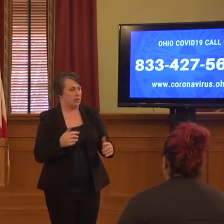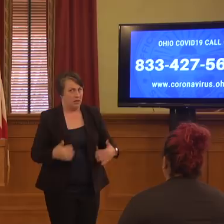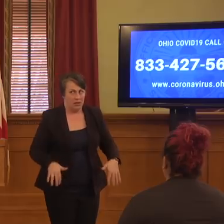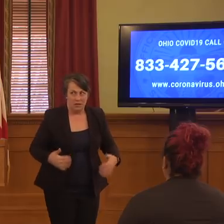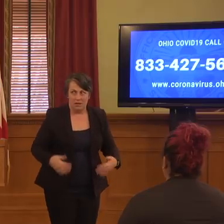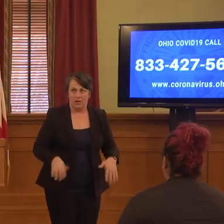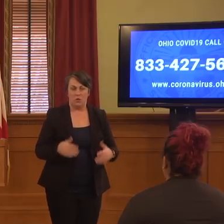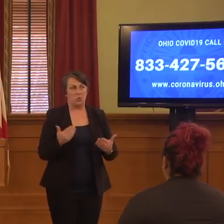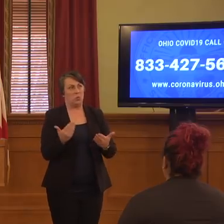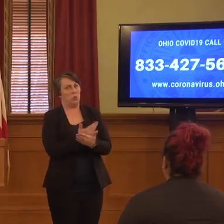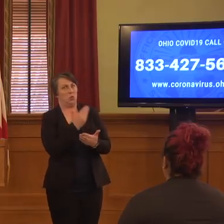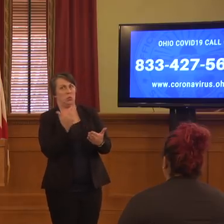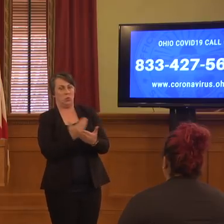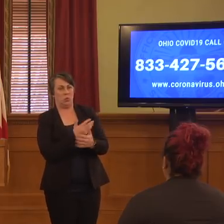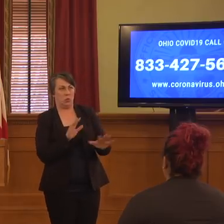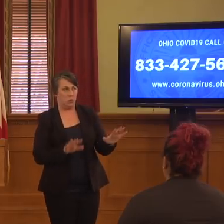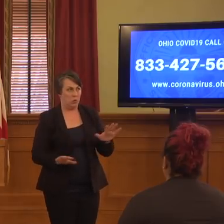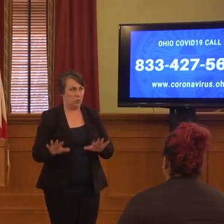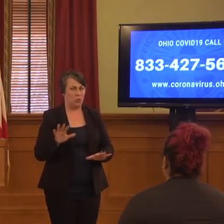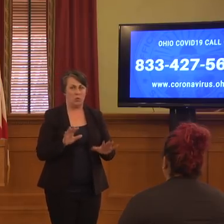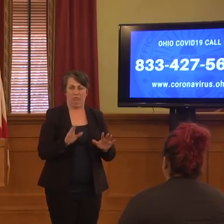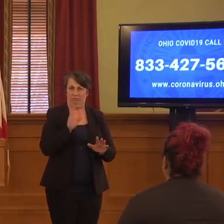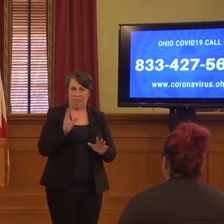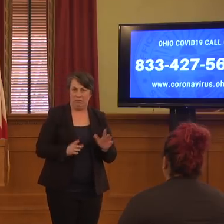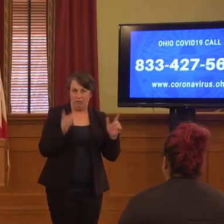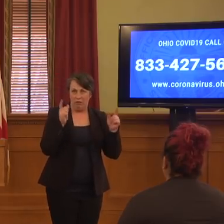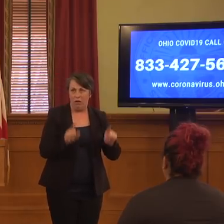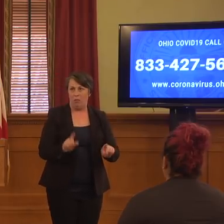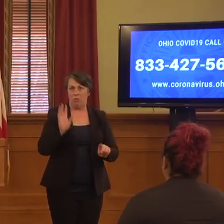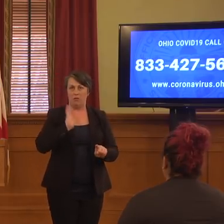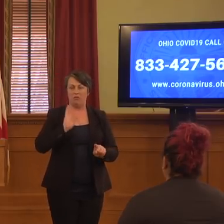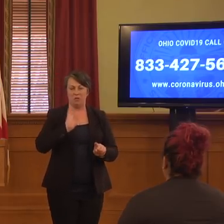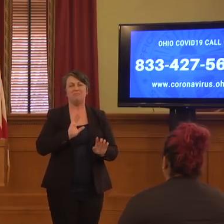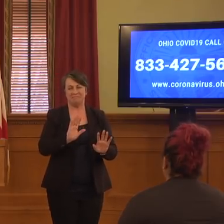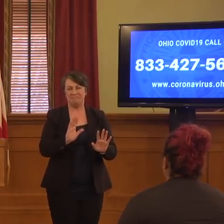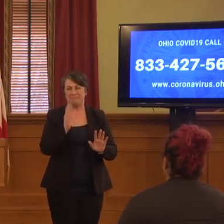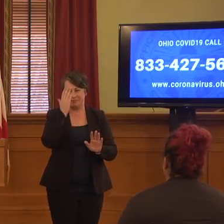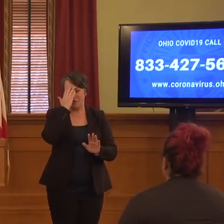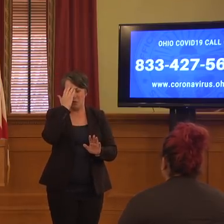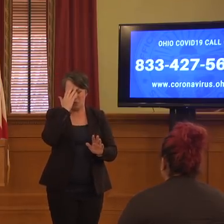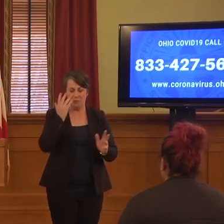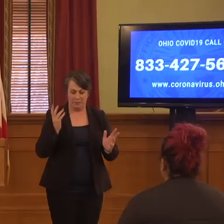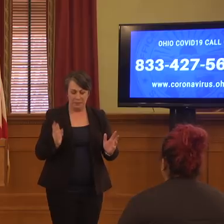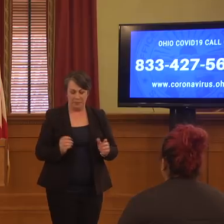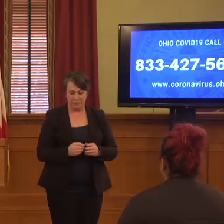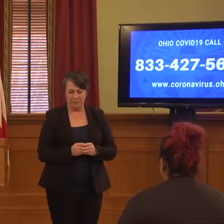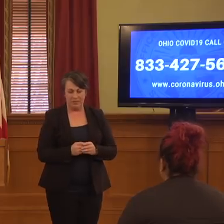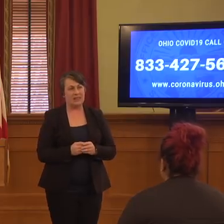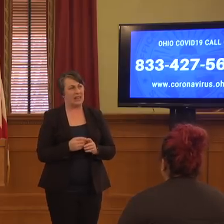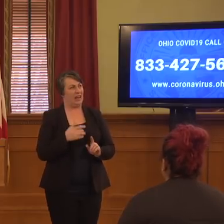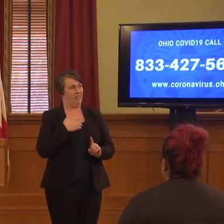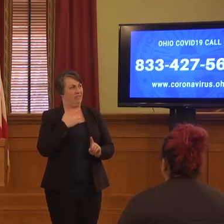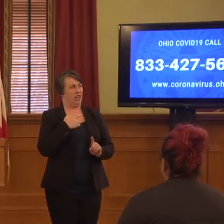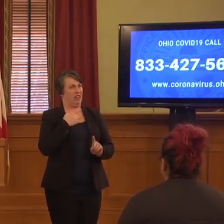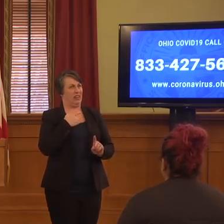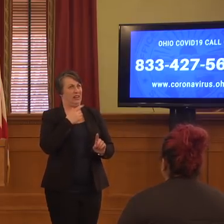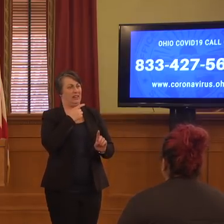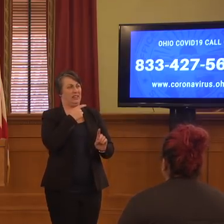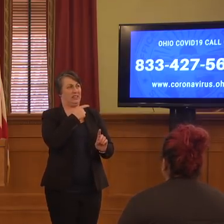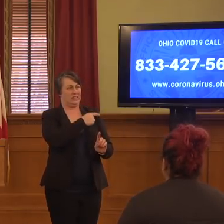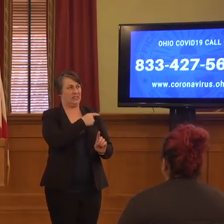reminding ourselves this is a new day and something we're dealing with. You know, I feel like this has been a very slow train coming my